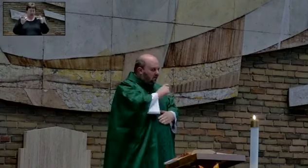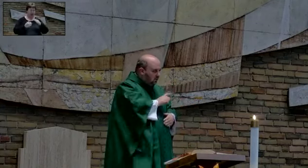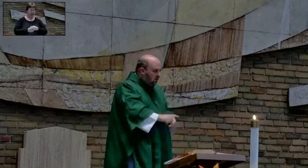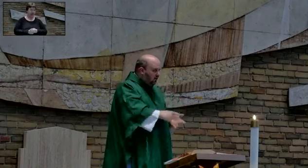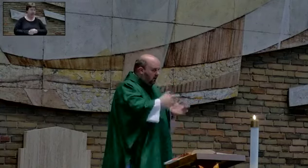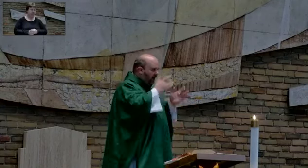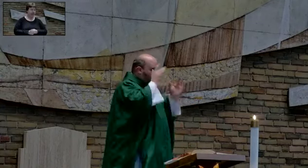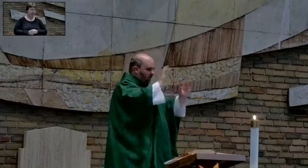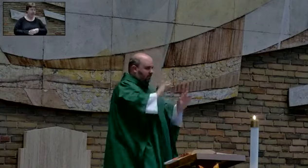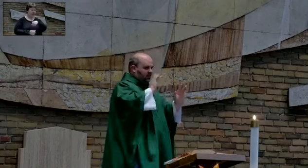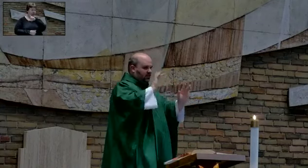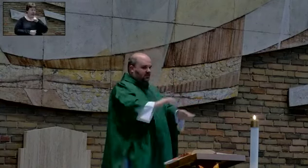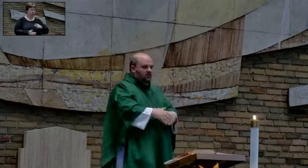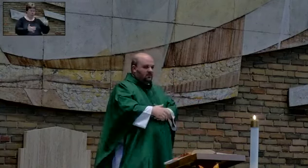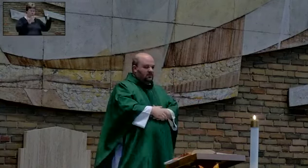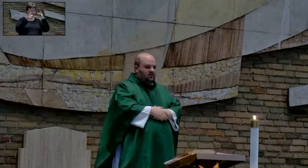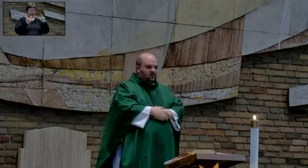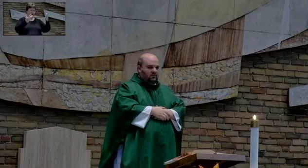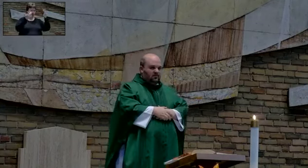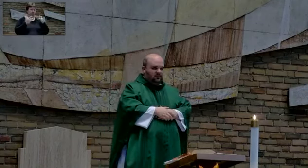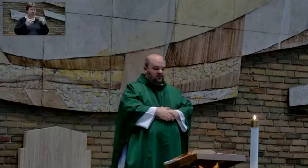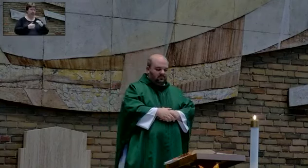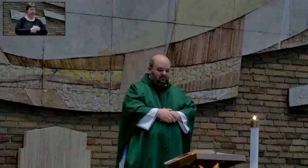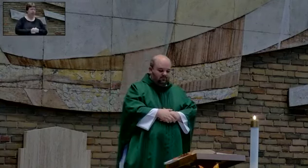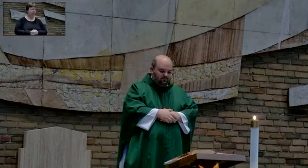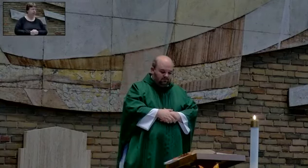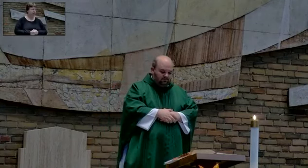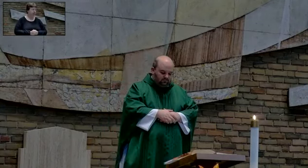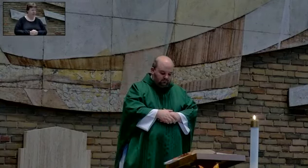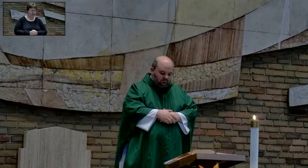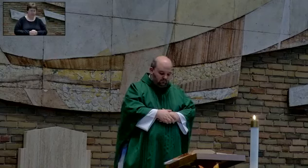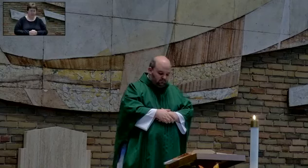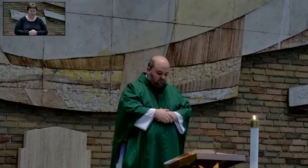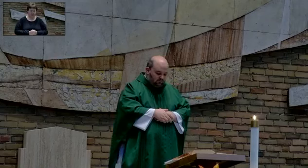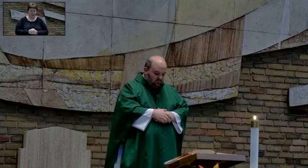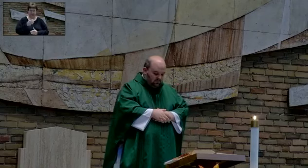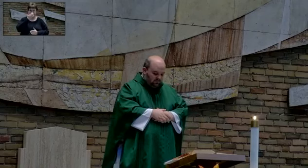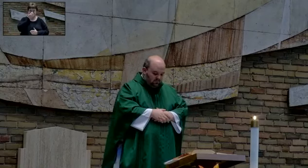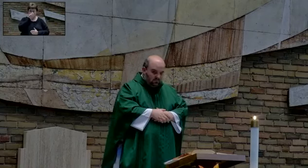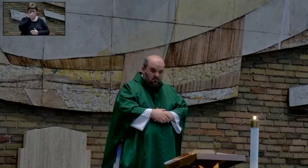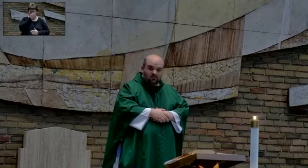mercy. Lord, have mercy. Lord, have mercy.